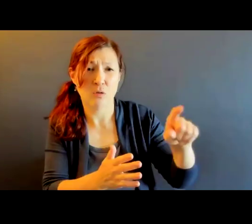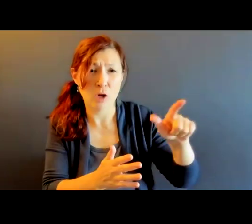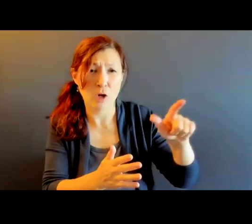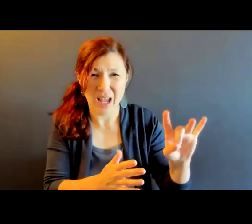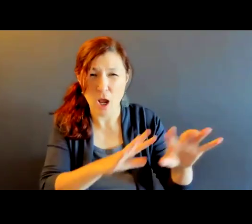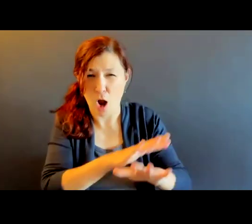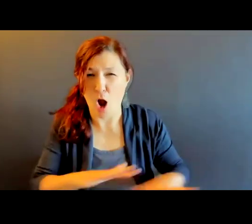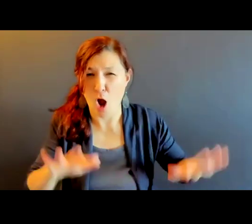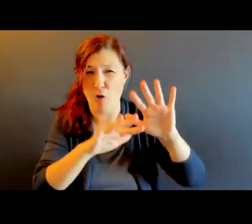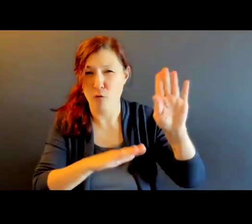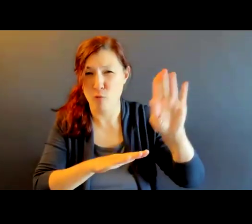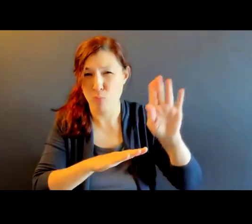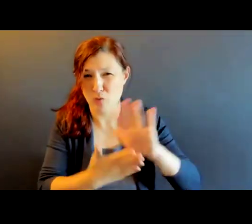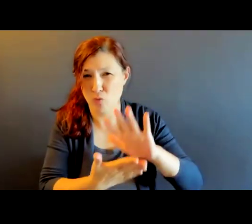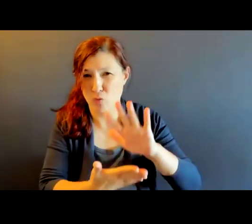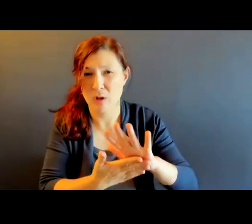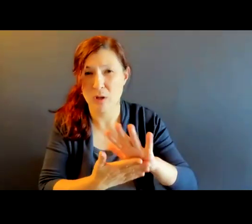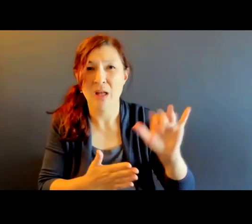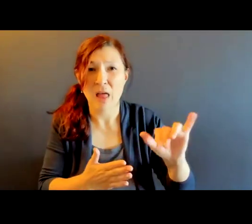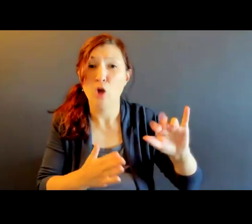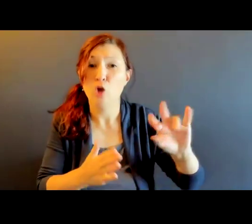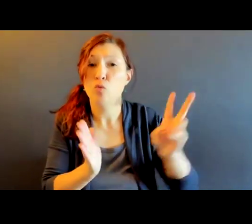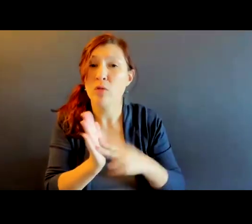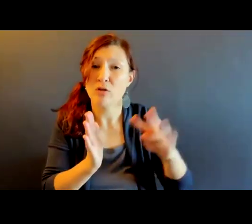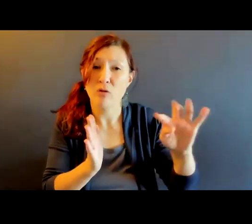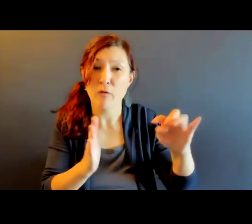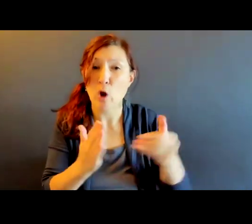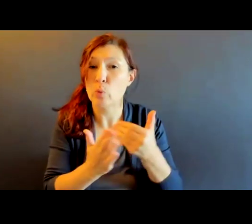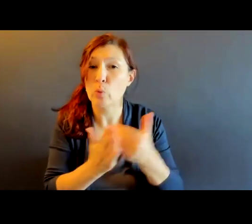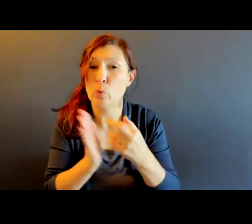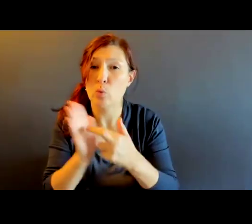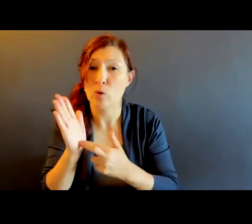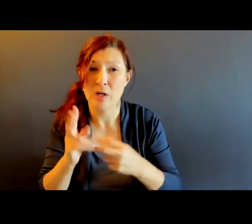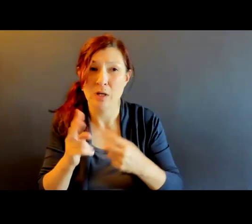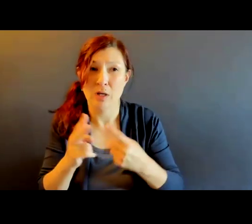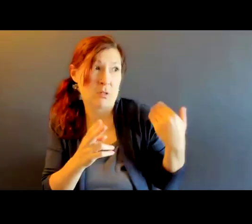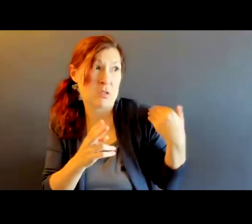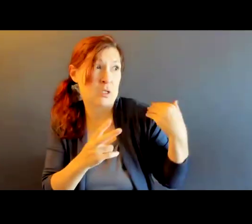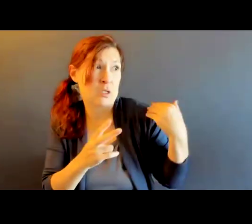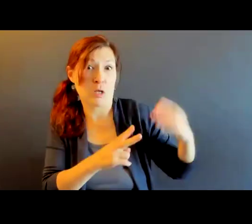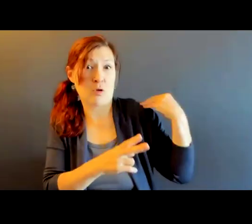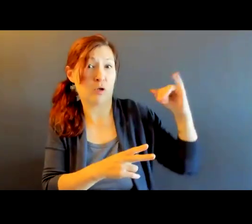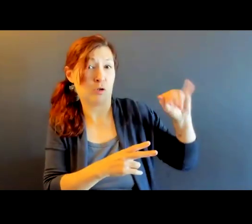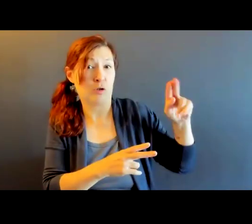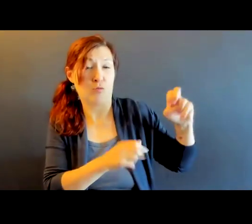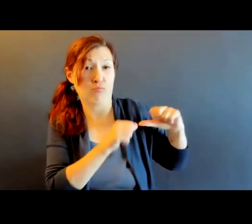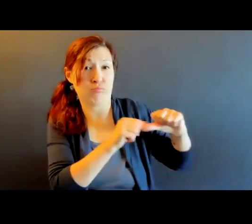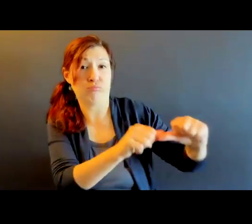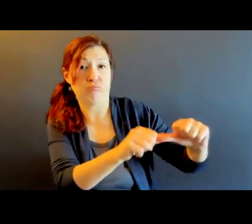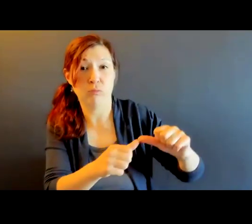includes approximately 2,400 new registrations between June and this month. So that gives you a sense of the